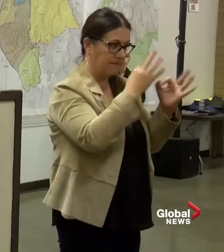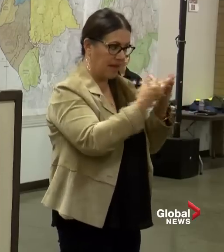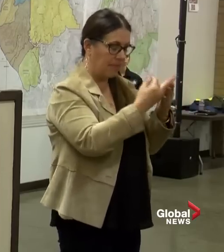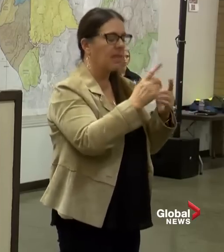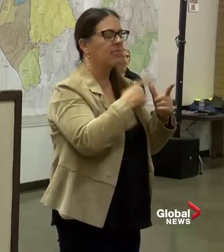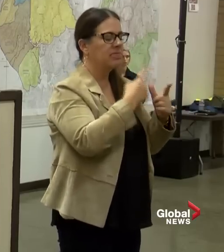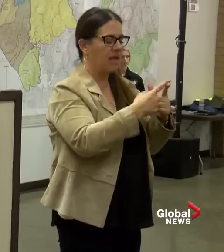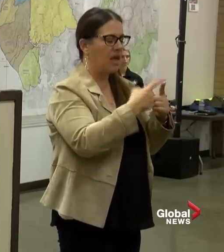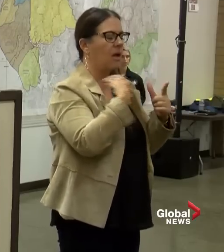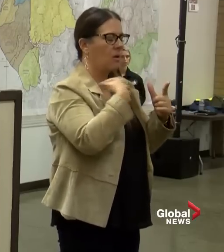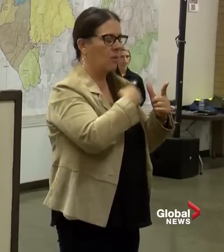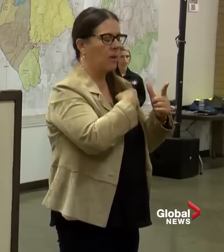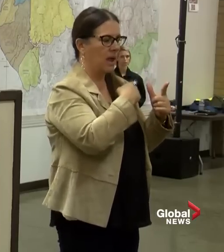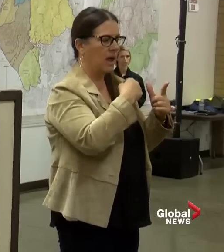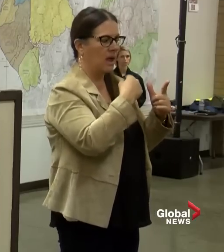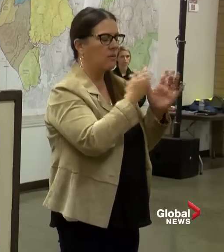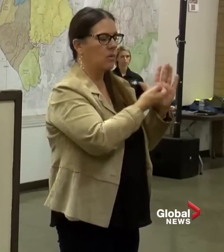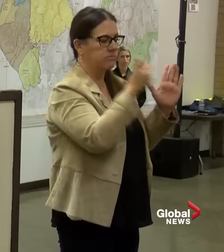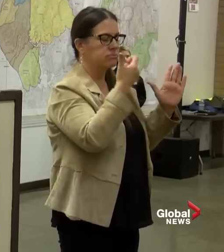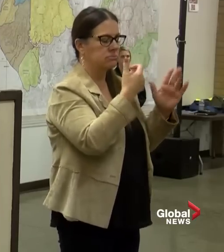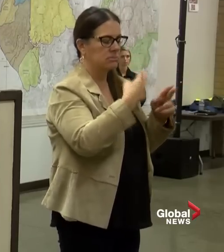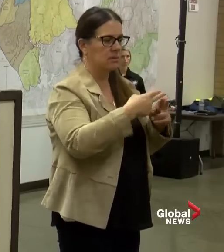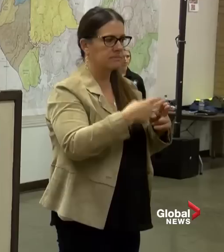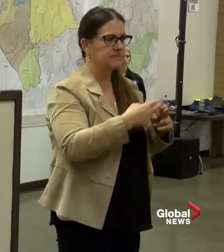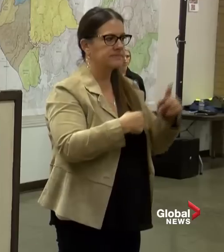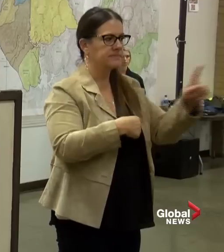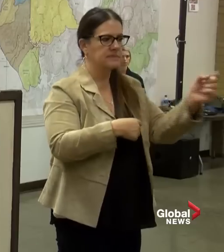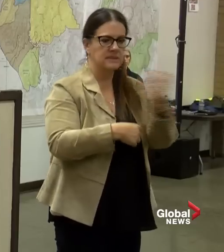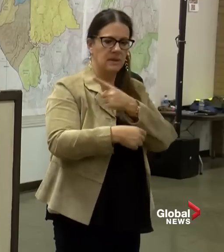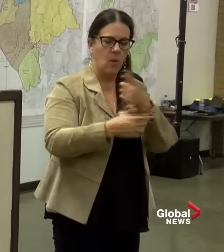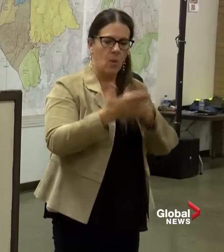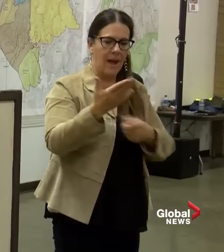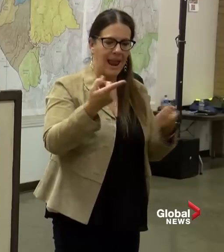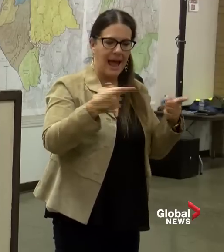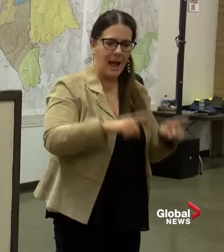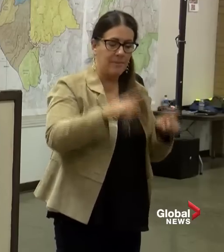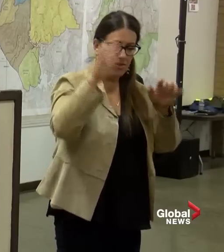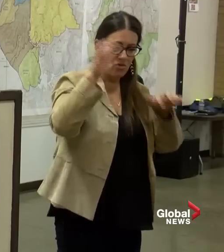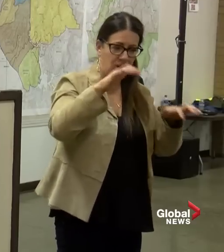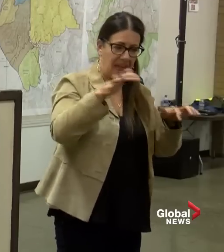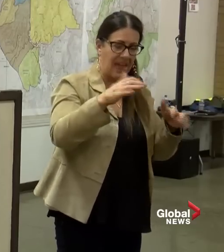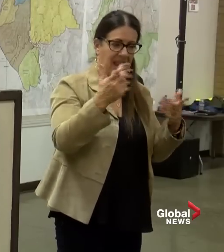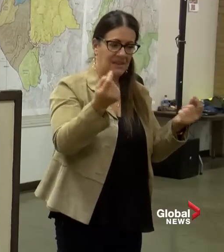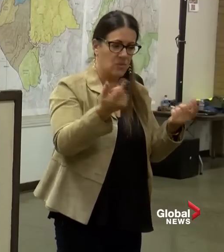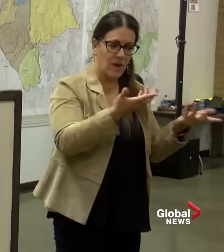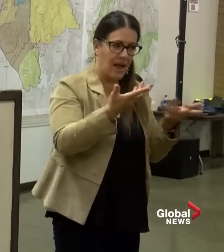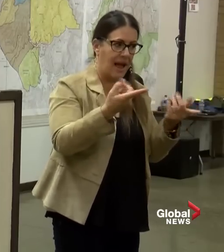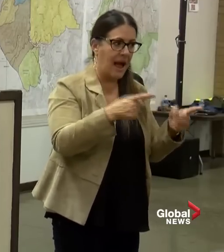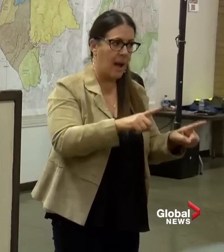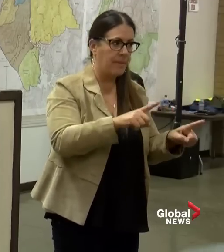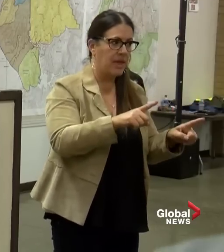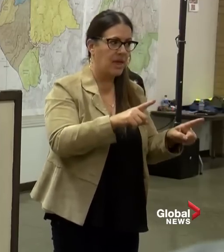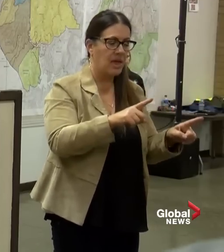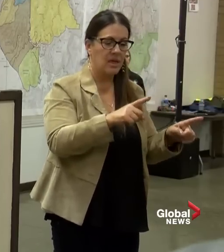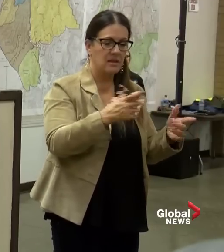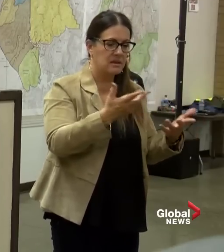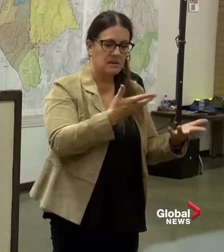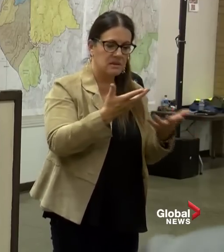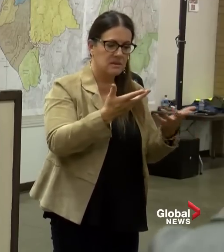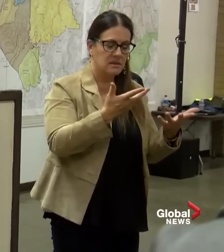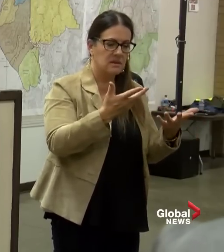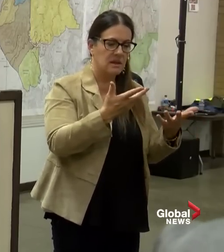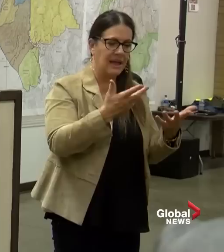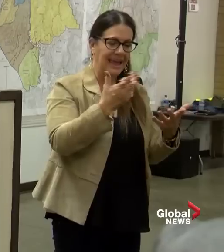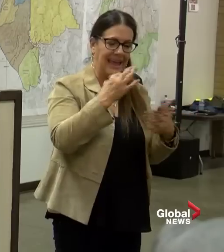the rain has washed away remains at some of these sites? Where are you getting those claims? People, so we just want to set the